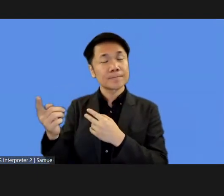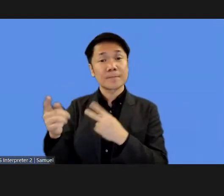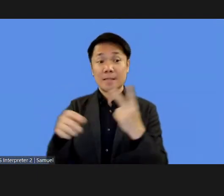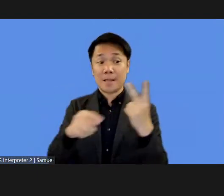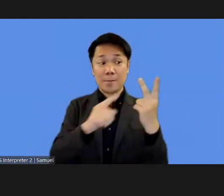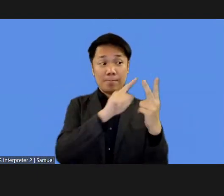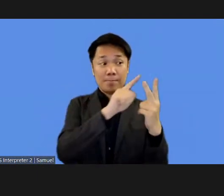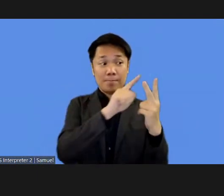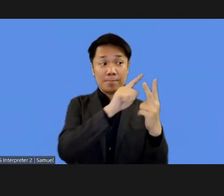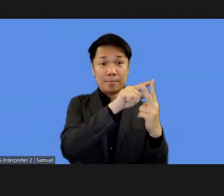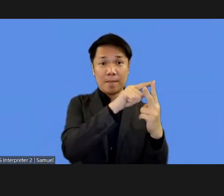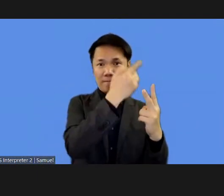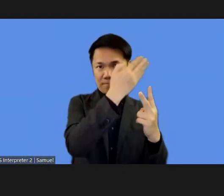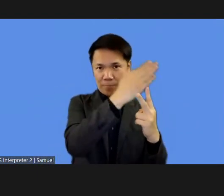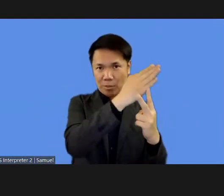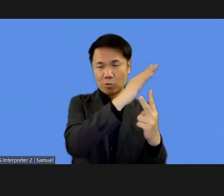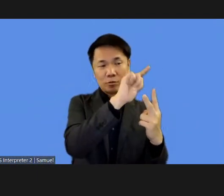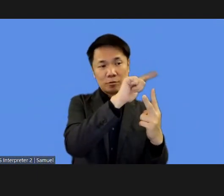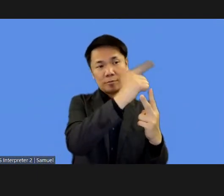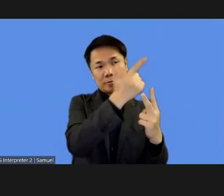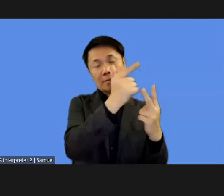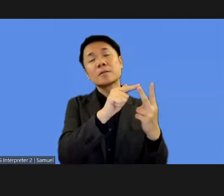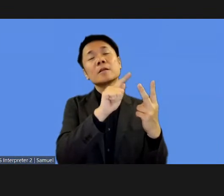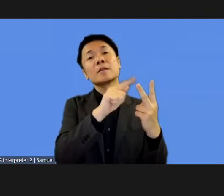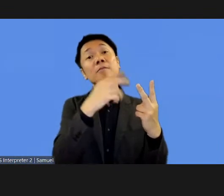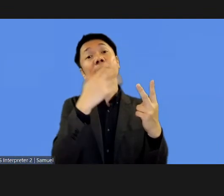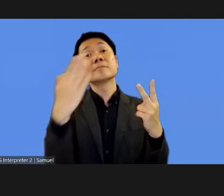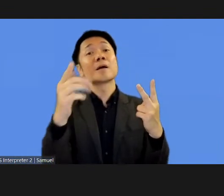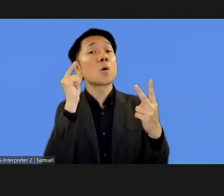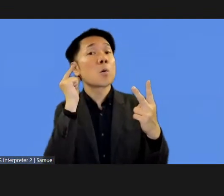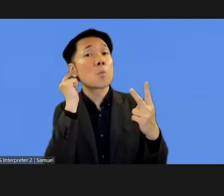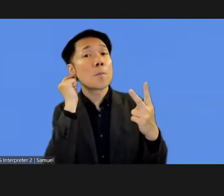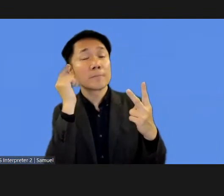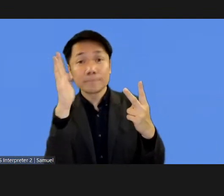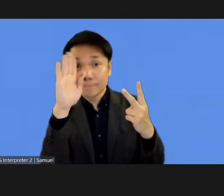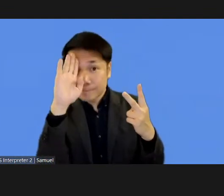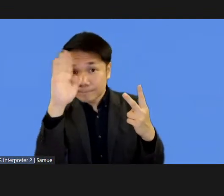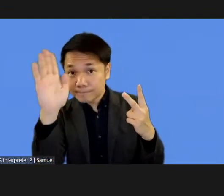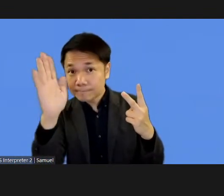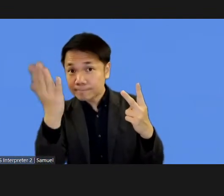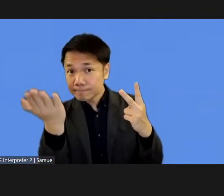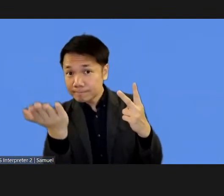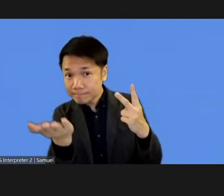up there to my right, lady, you have the mic, I believe.